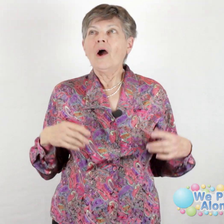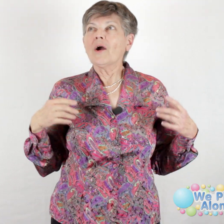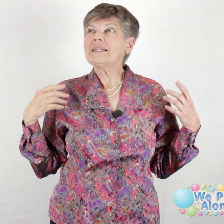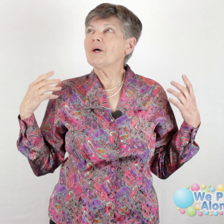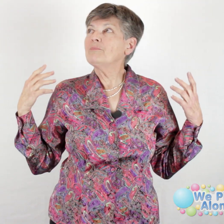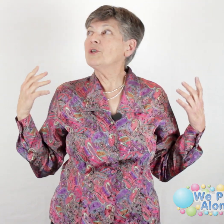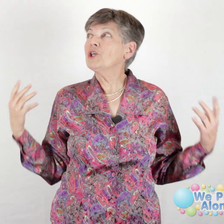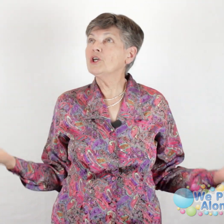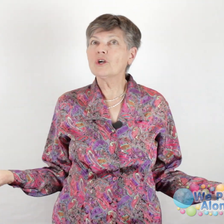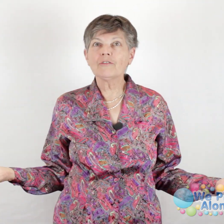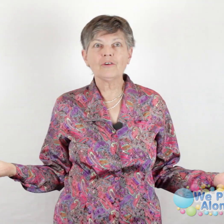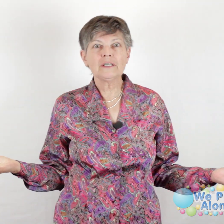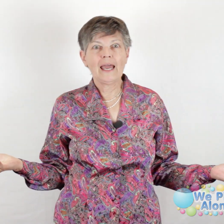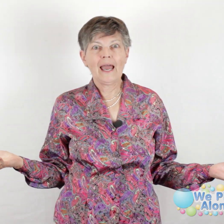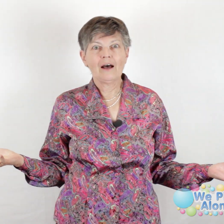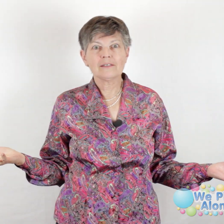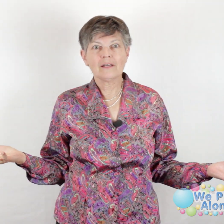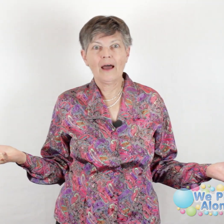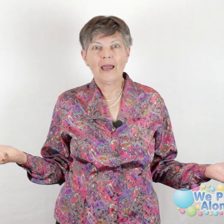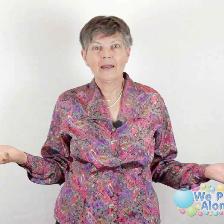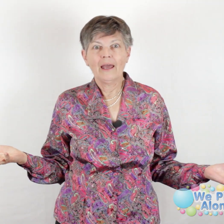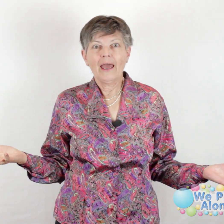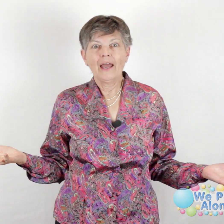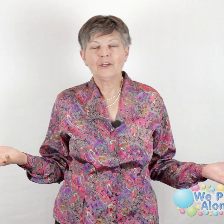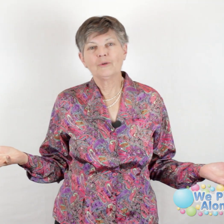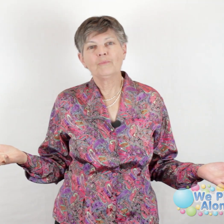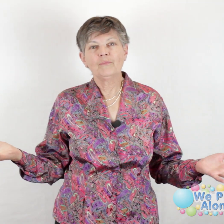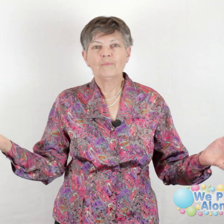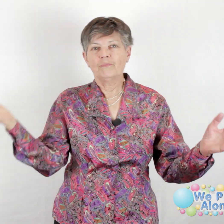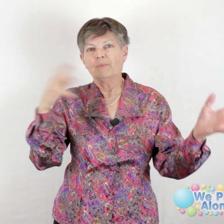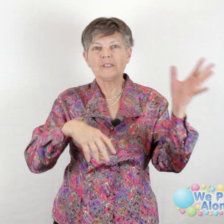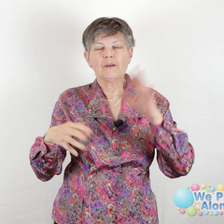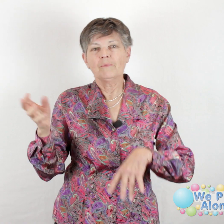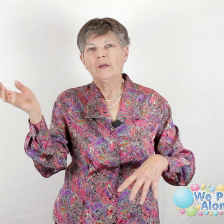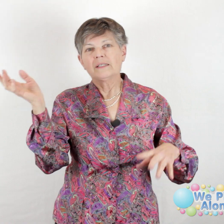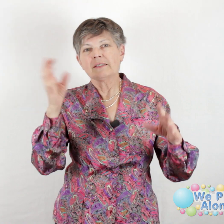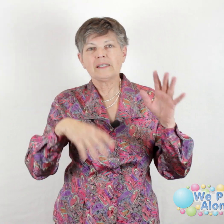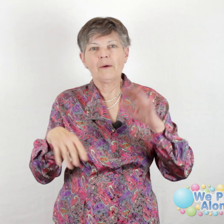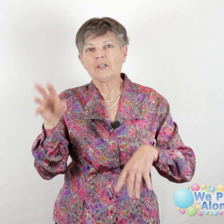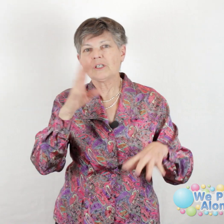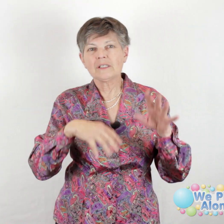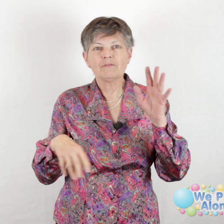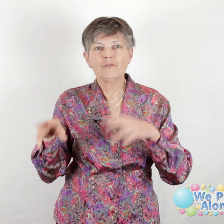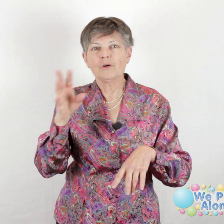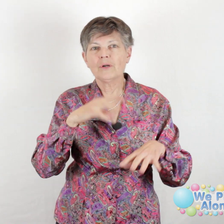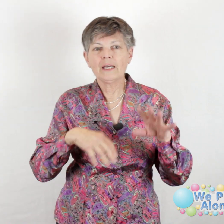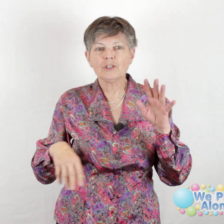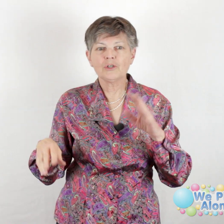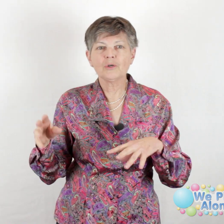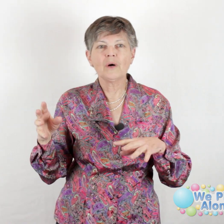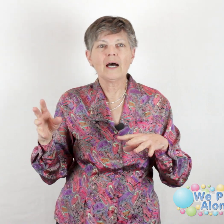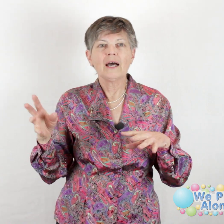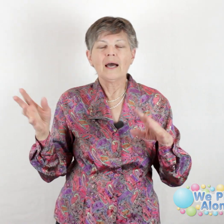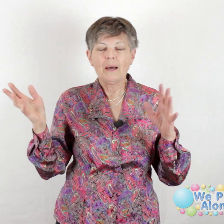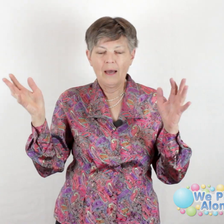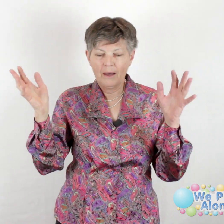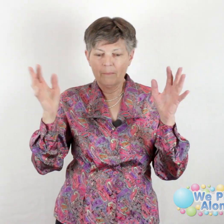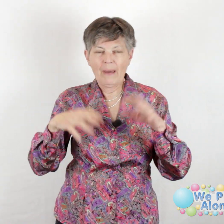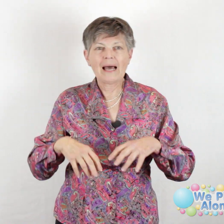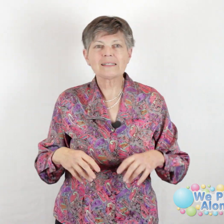Or it's a beautiful day outside and you put some sandwiches and food into a